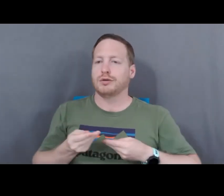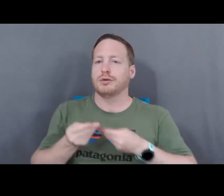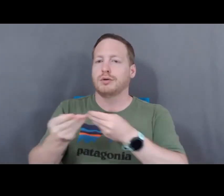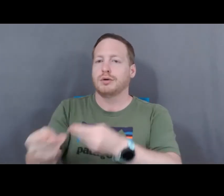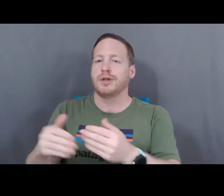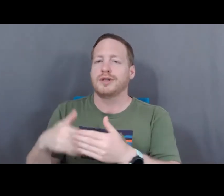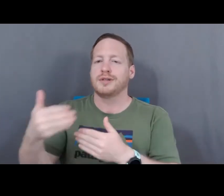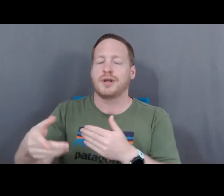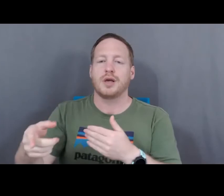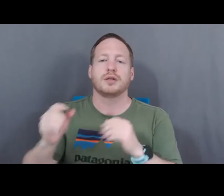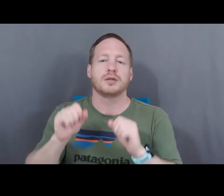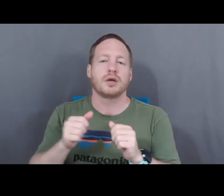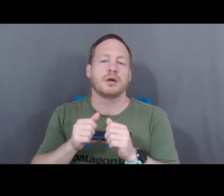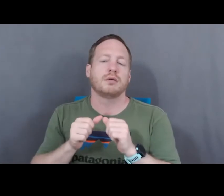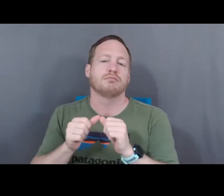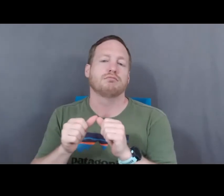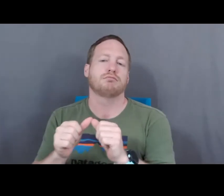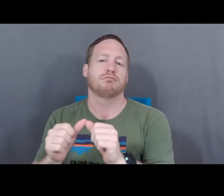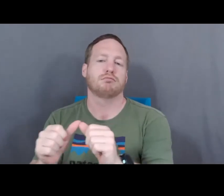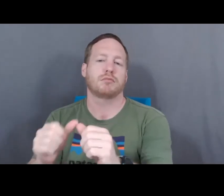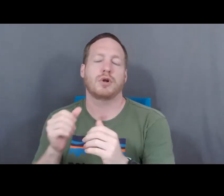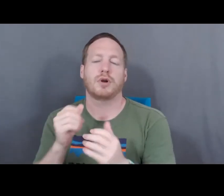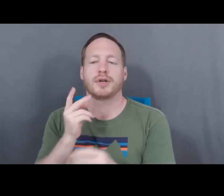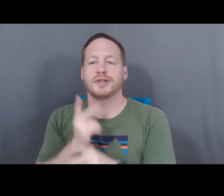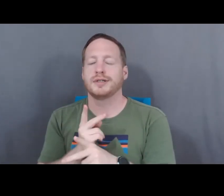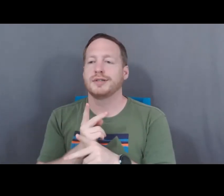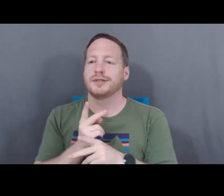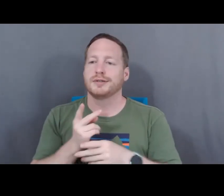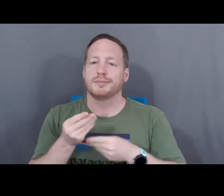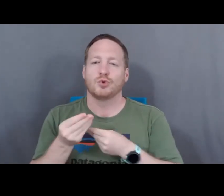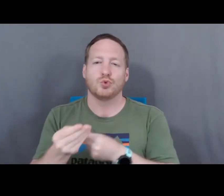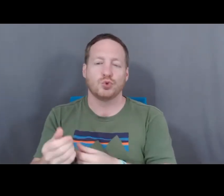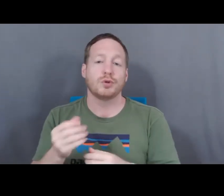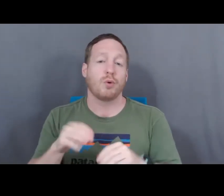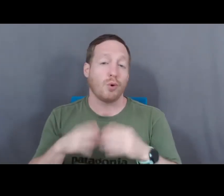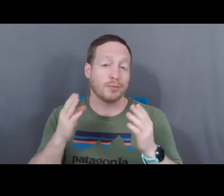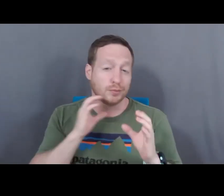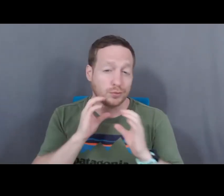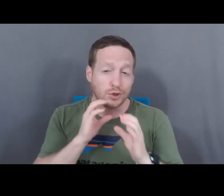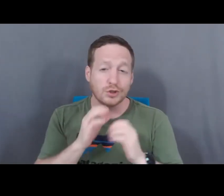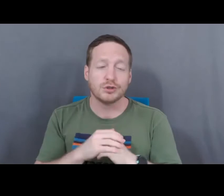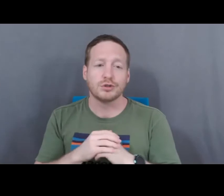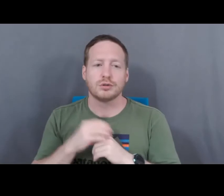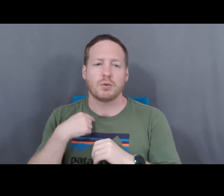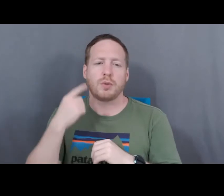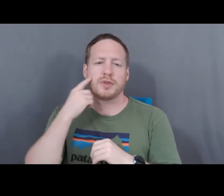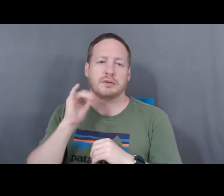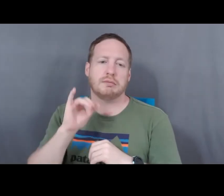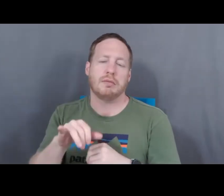chair is done, then we can then pass that on. And that's something that we can actually keep things with open communication